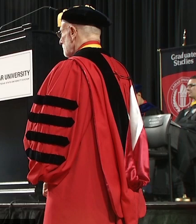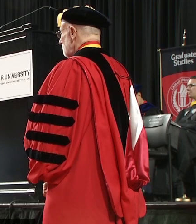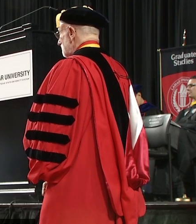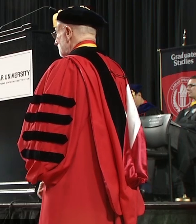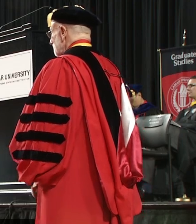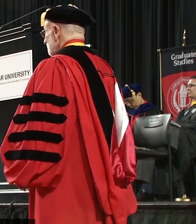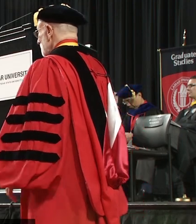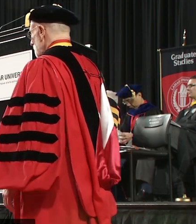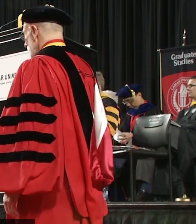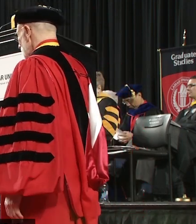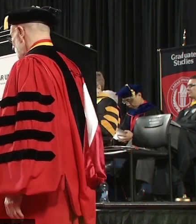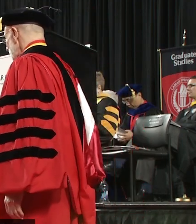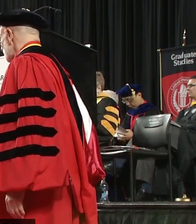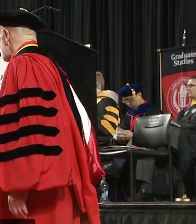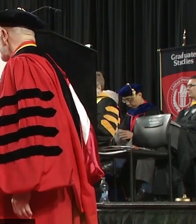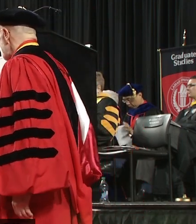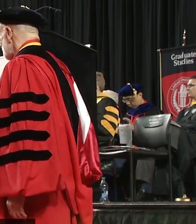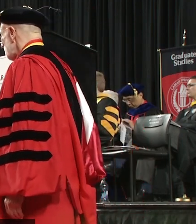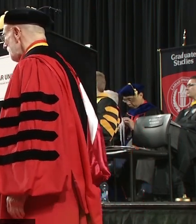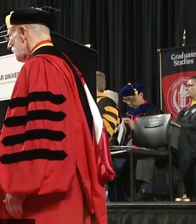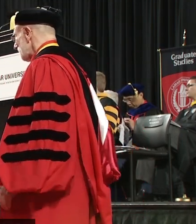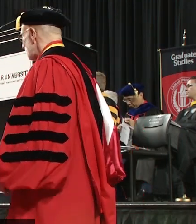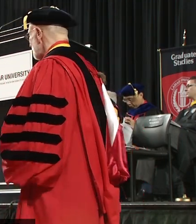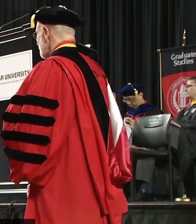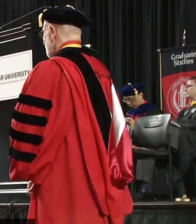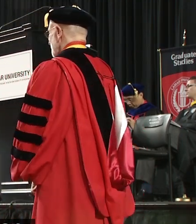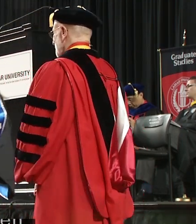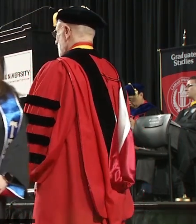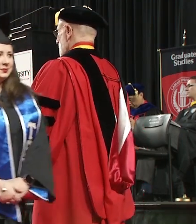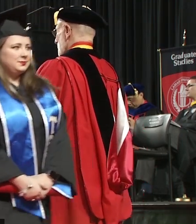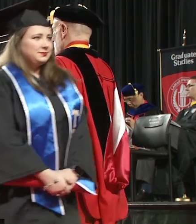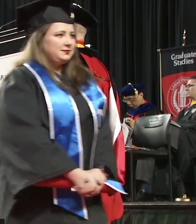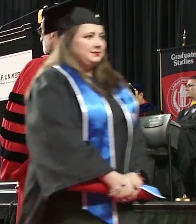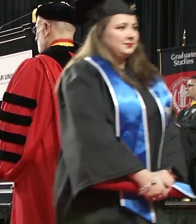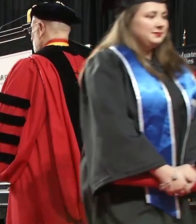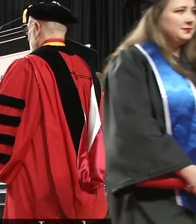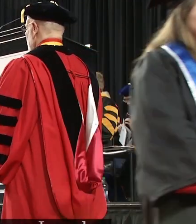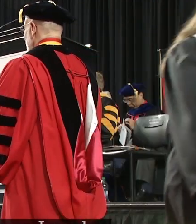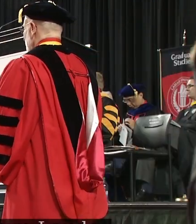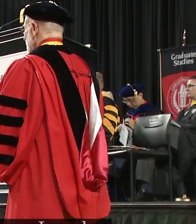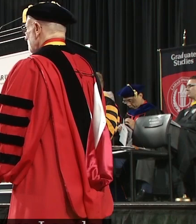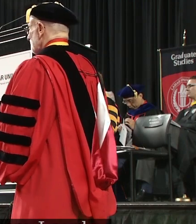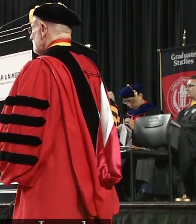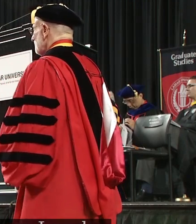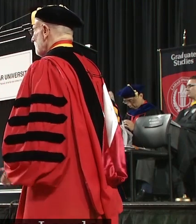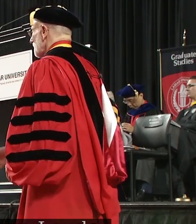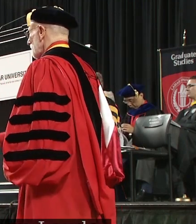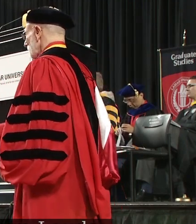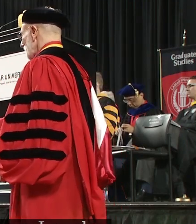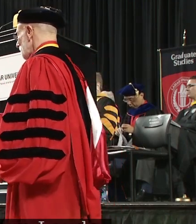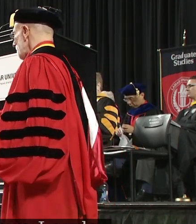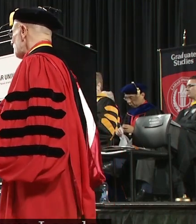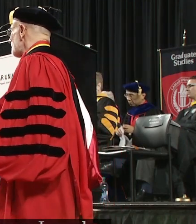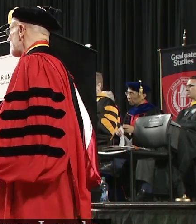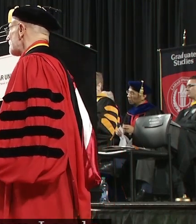Graduating magna cum laude, Keith Dwayne Ruggles, Jr.